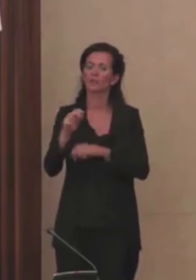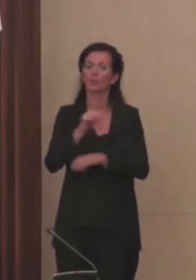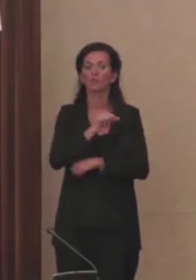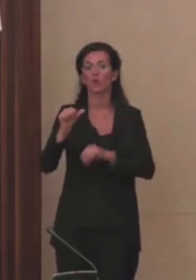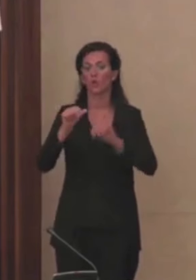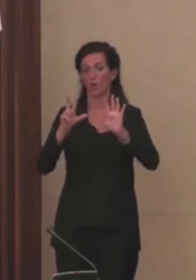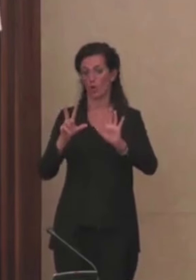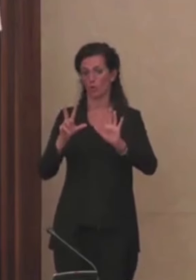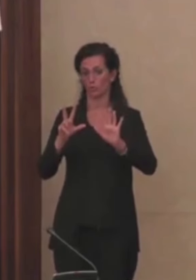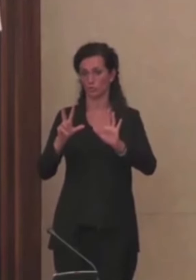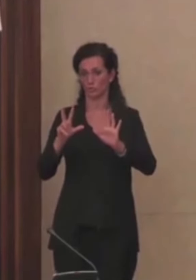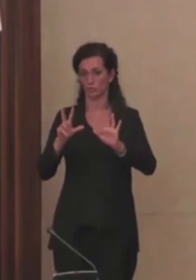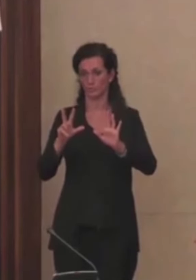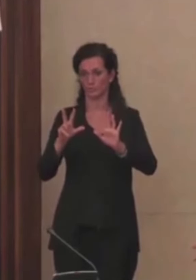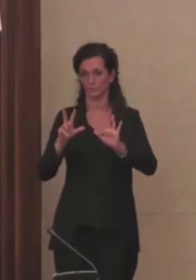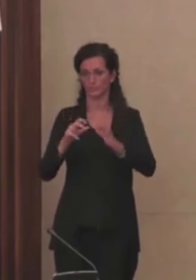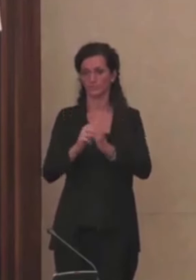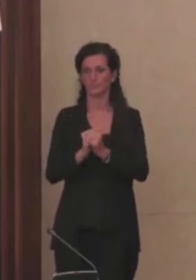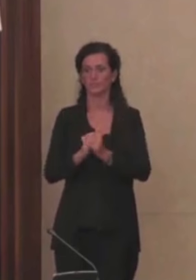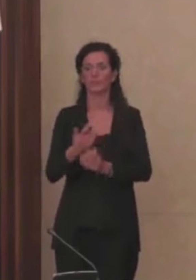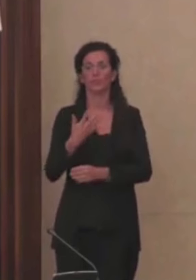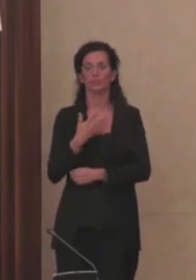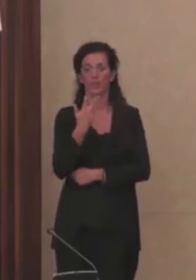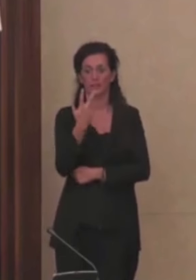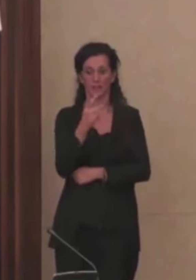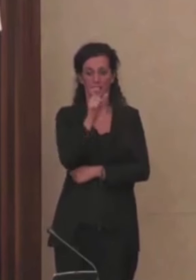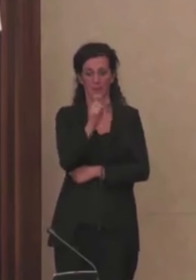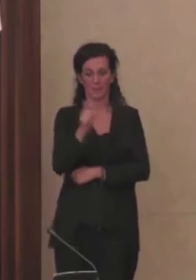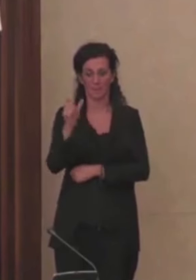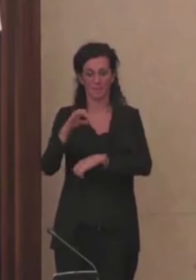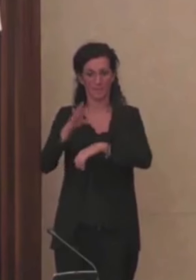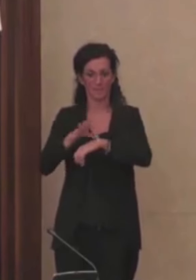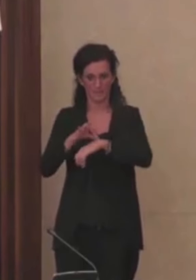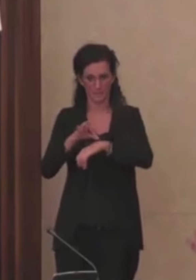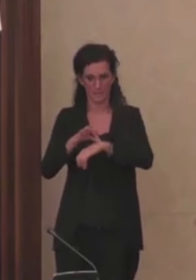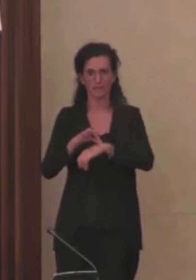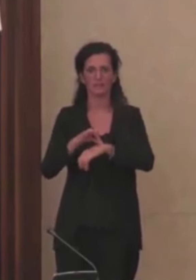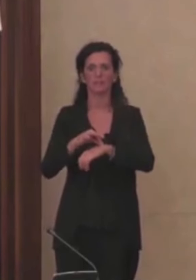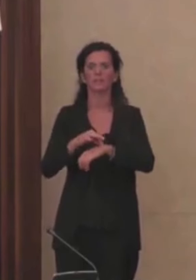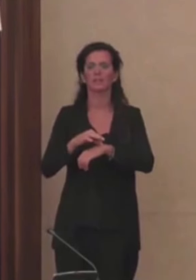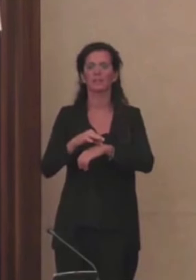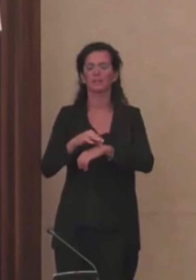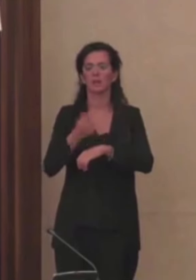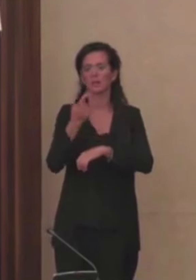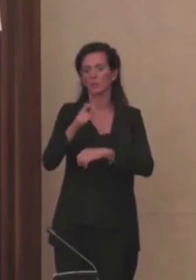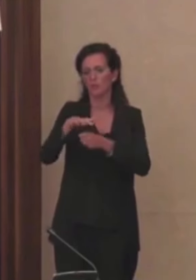8 hospitalizations, and we only had 3 patients whose families